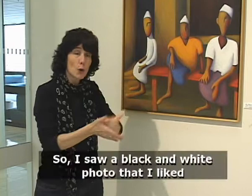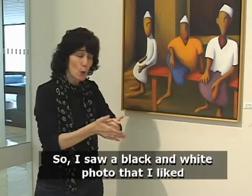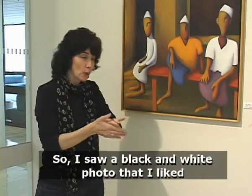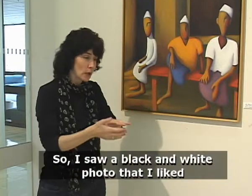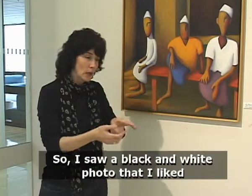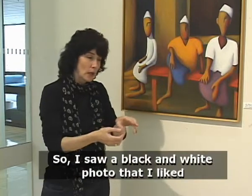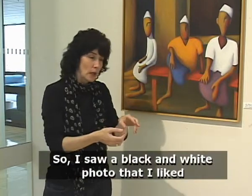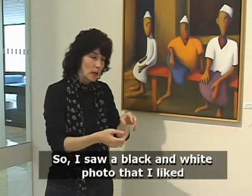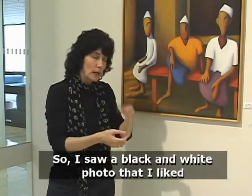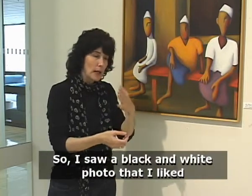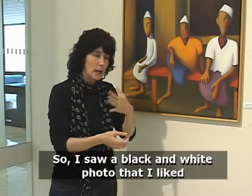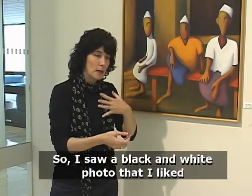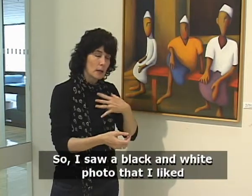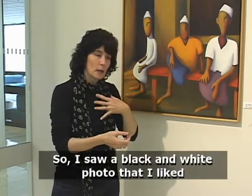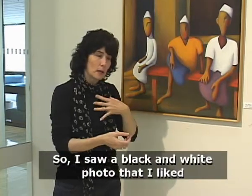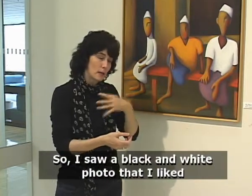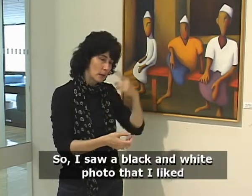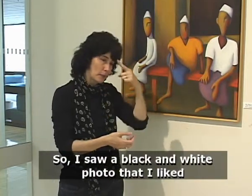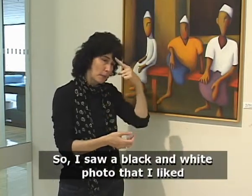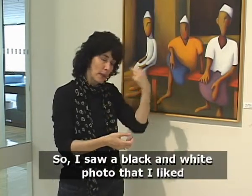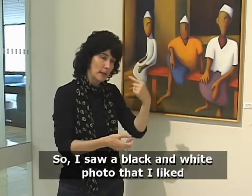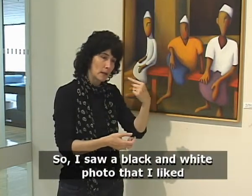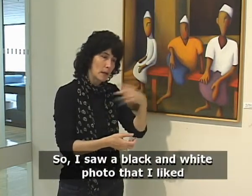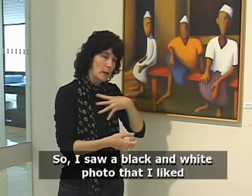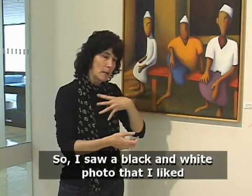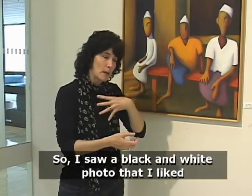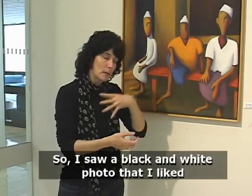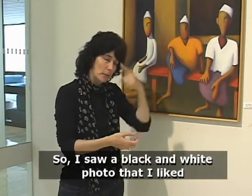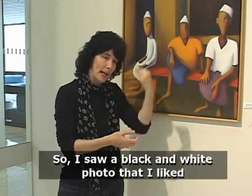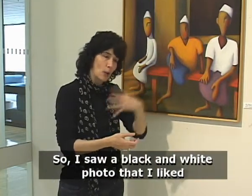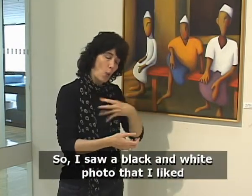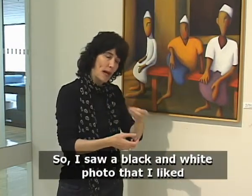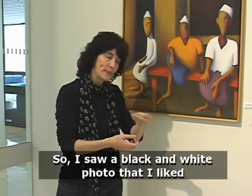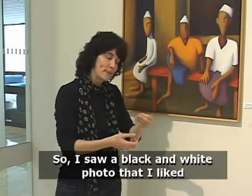So, I saw a black and white photo that I liked,